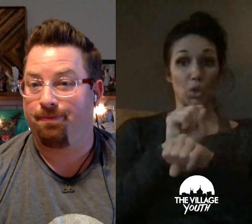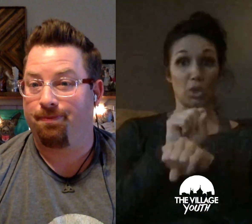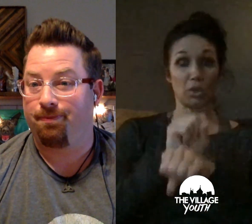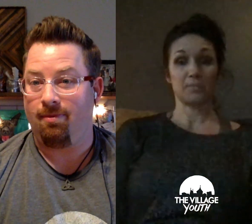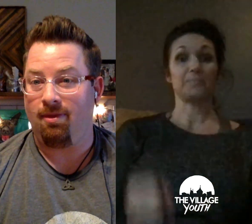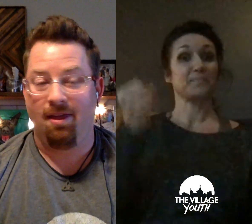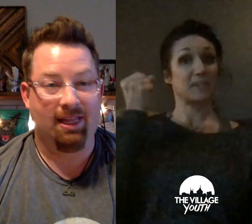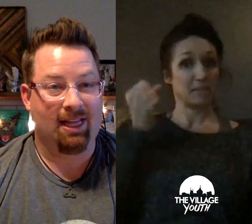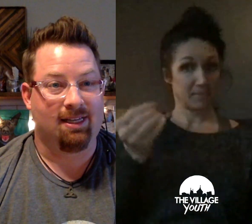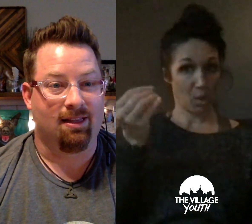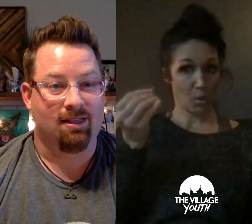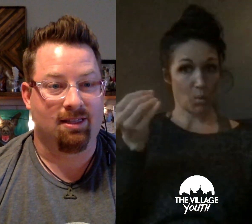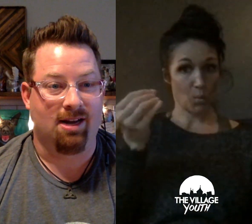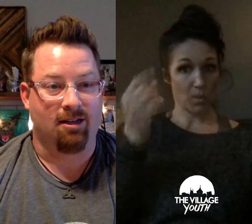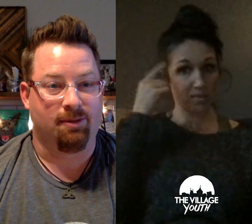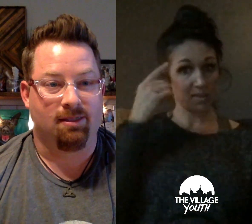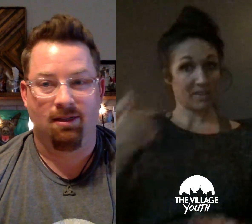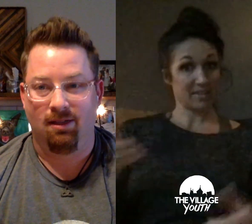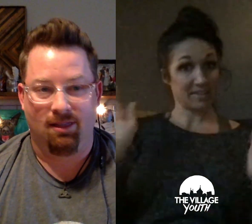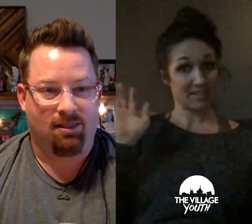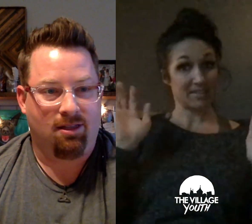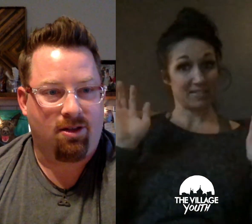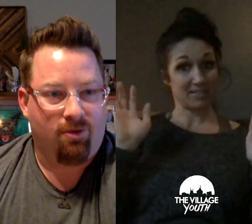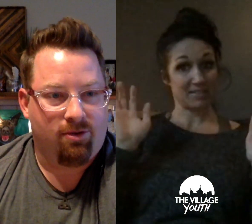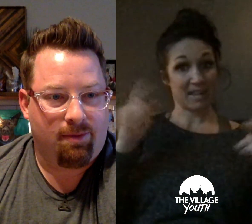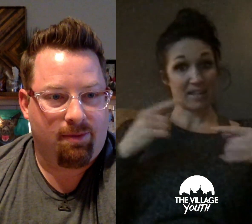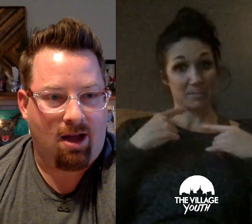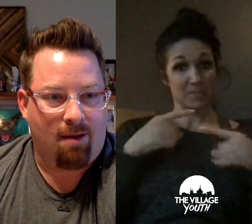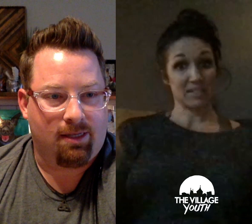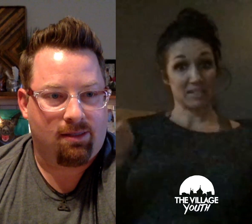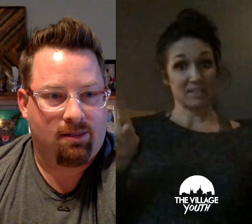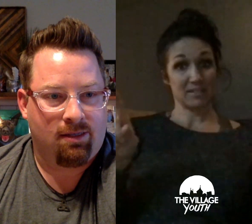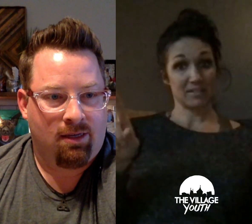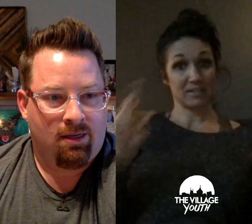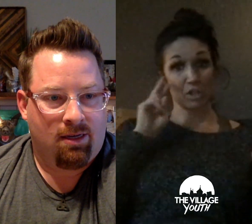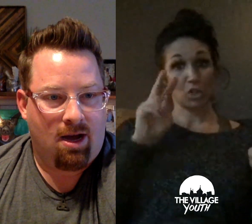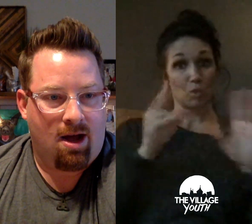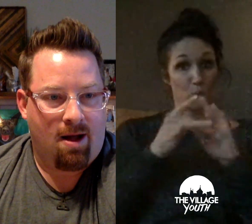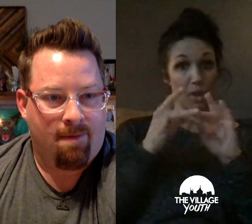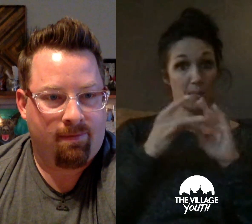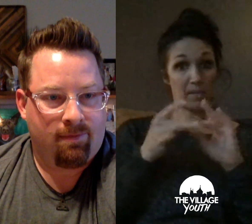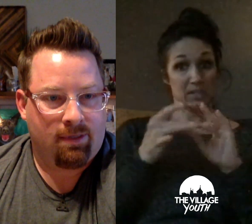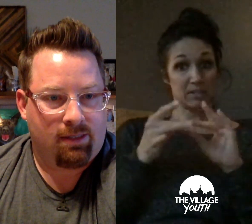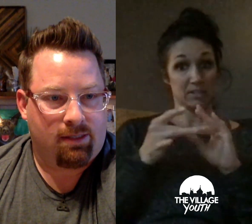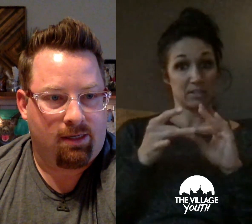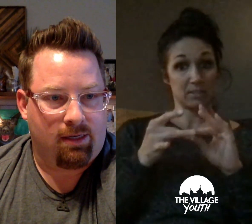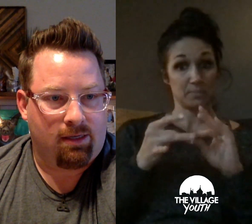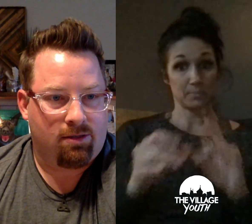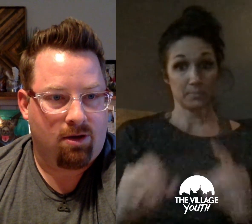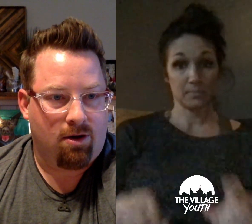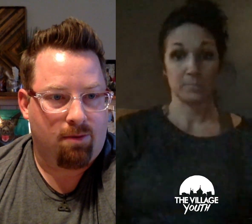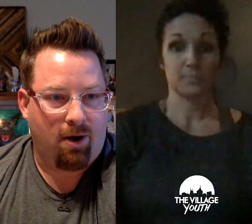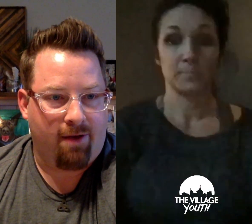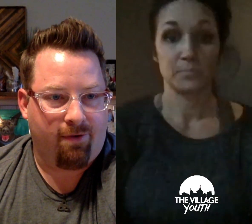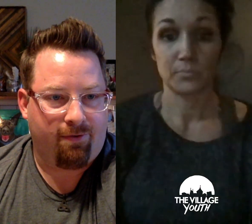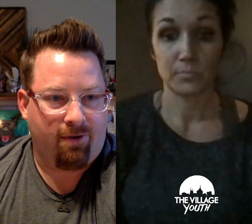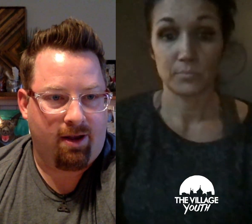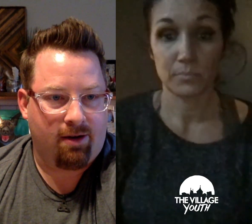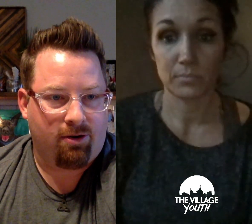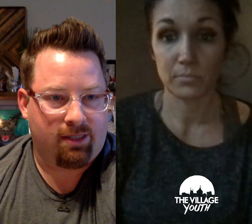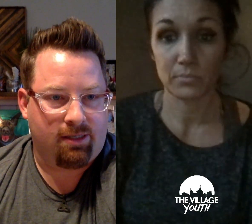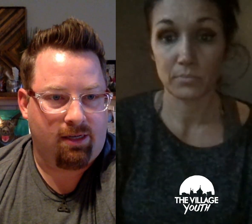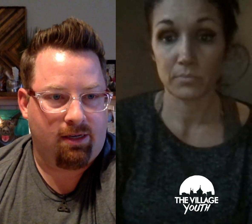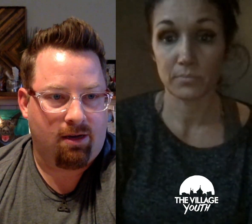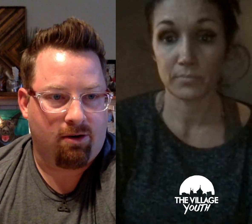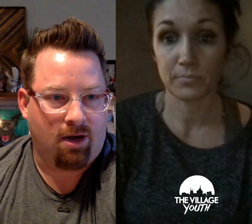So I think that's it. That's the announcements. Let's look through some of these comments. Let's see. So praying for